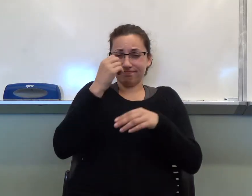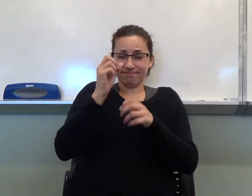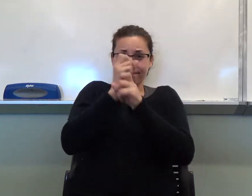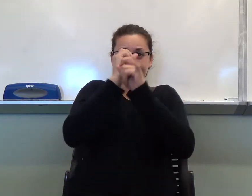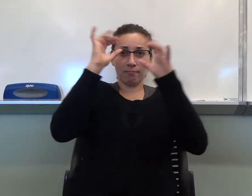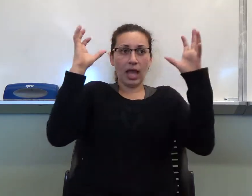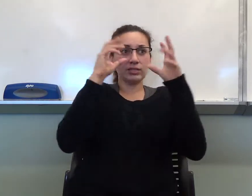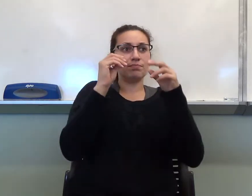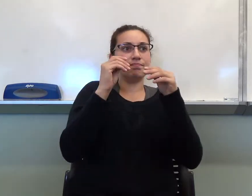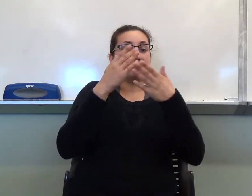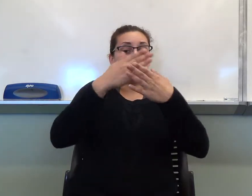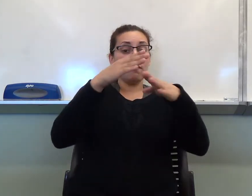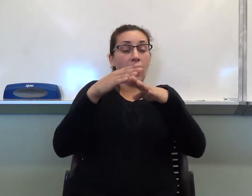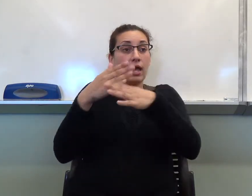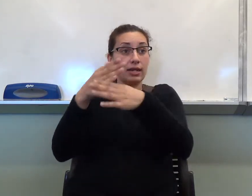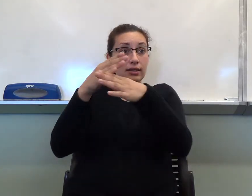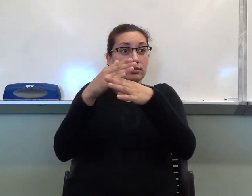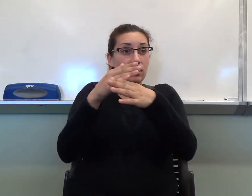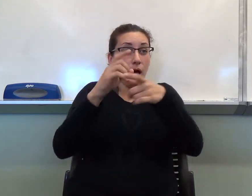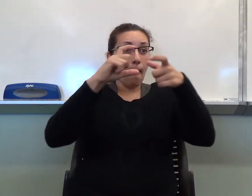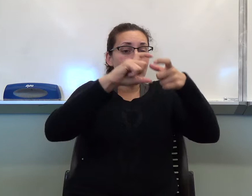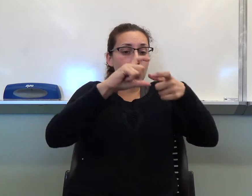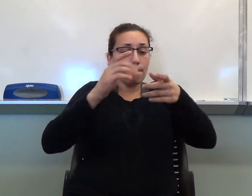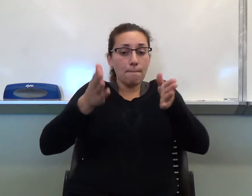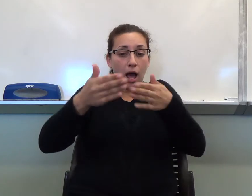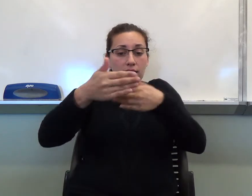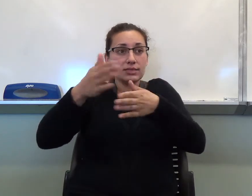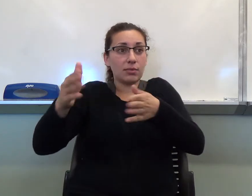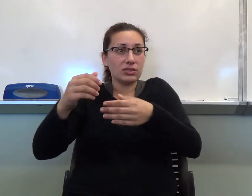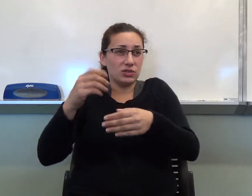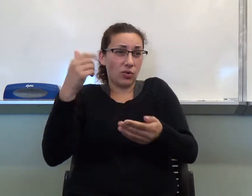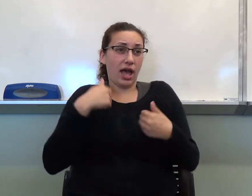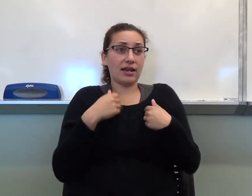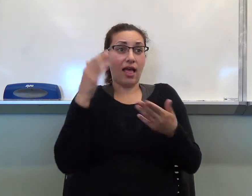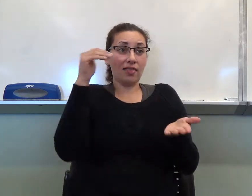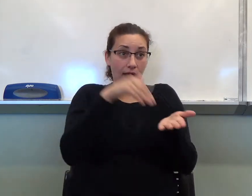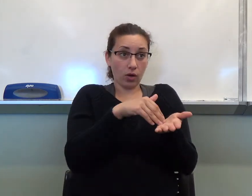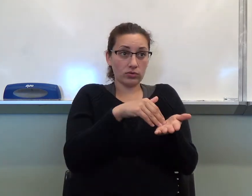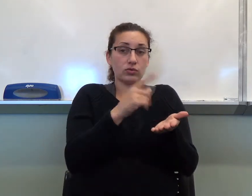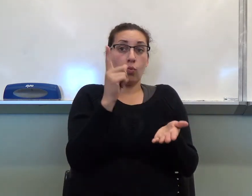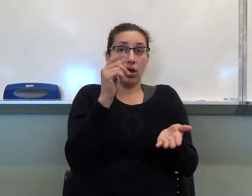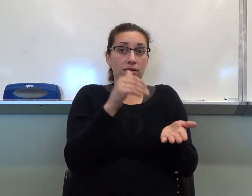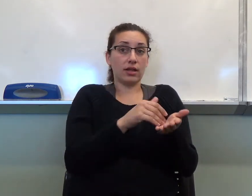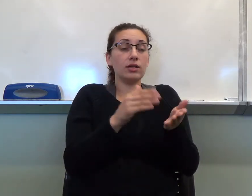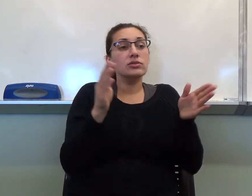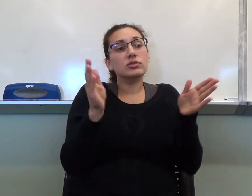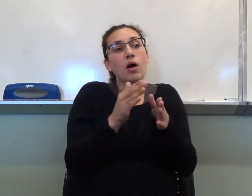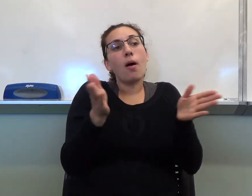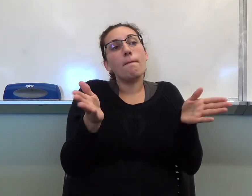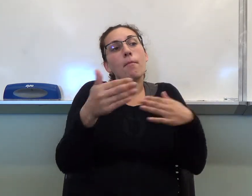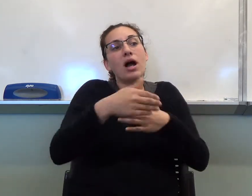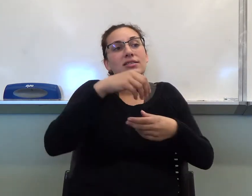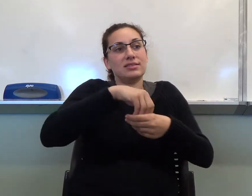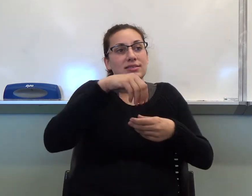boxes where you had 1,000 little tiny ones inside, okay? Each one of those would be a